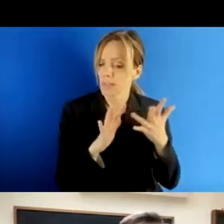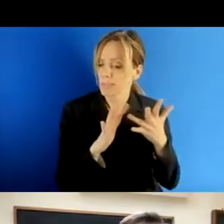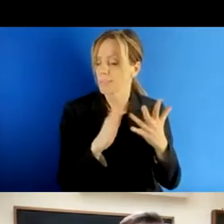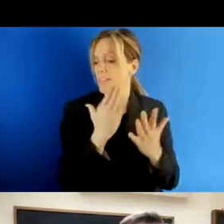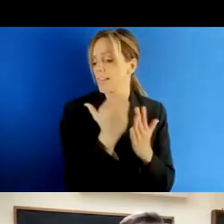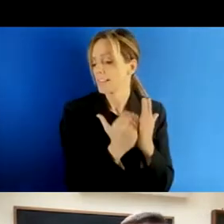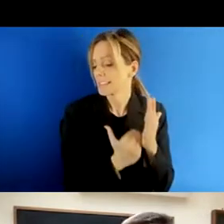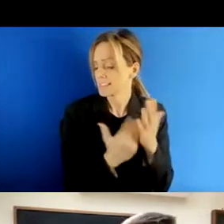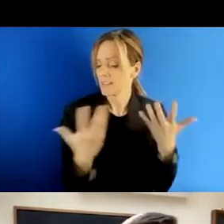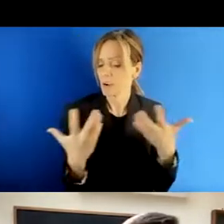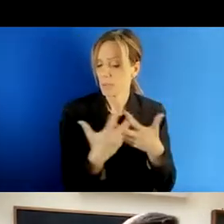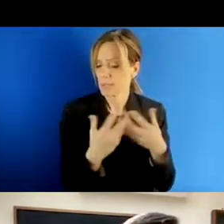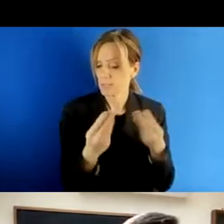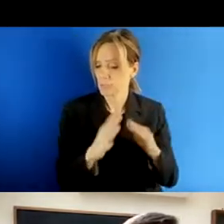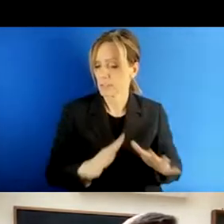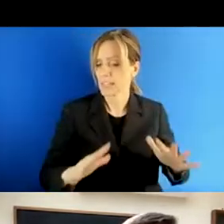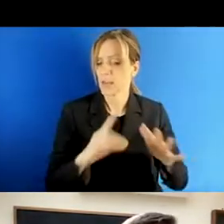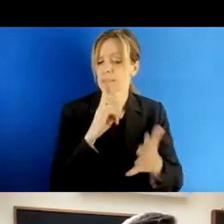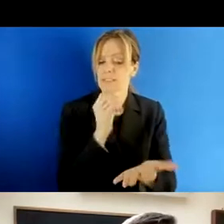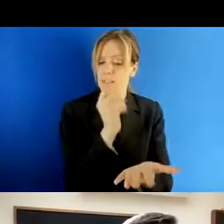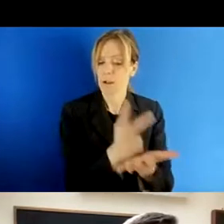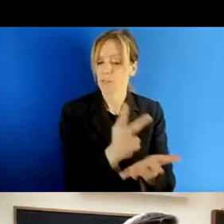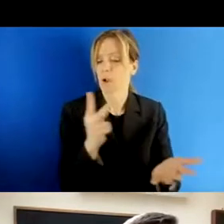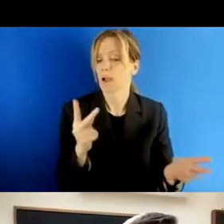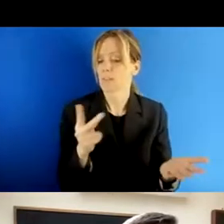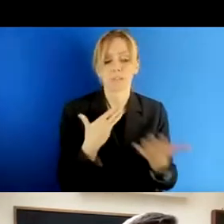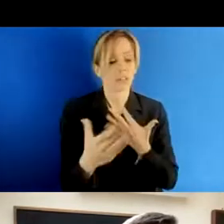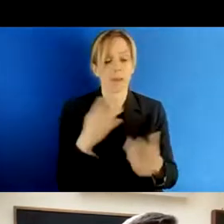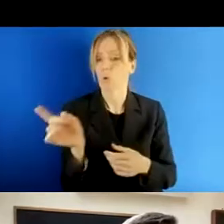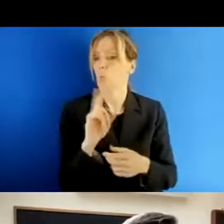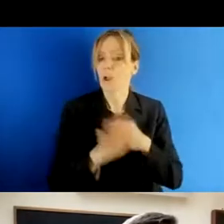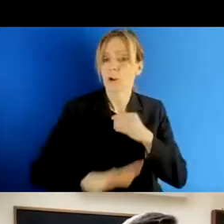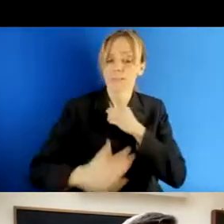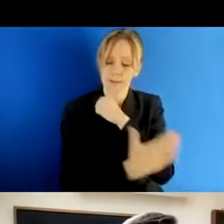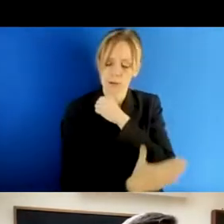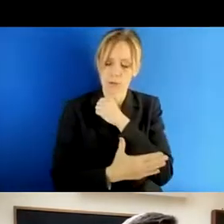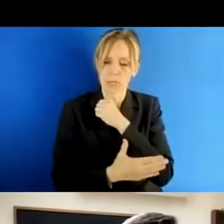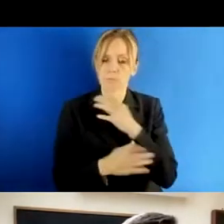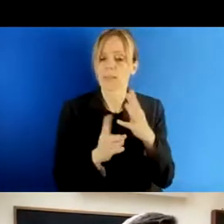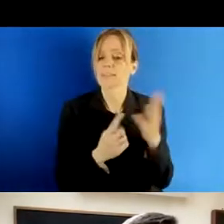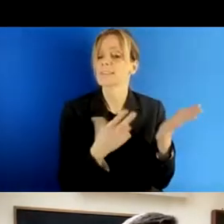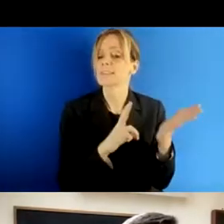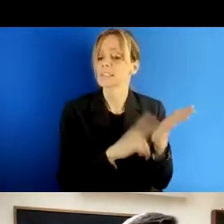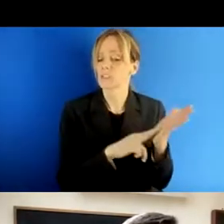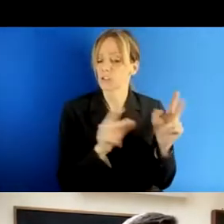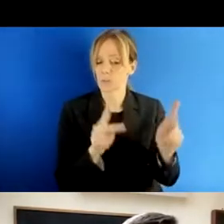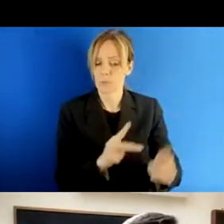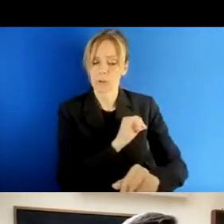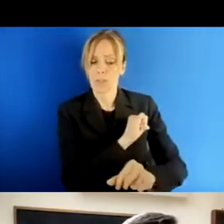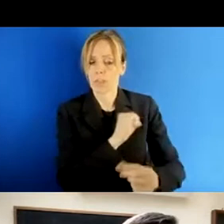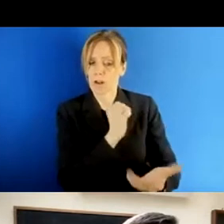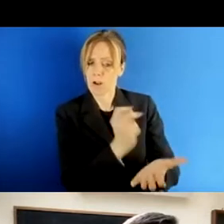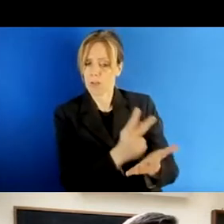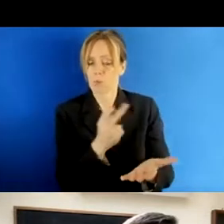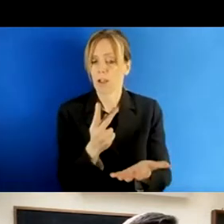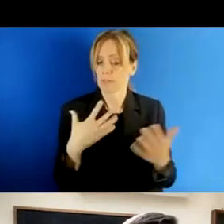that the campus has authorized, no matter where it is in the country. It has the signature of the person who authorized the accommodations that